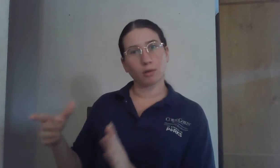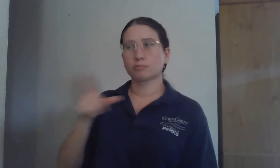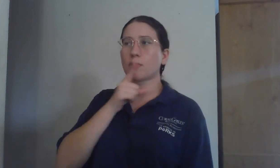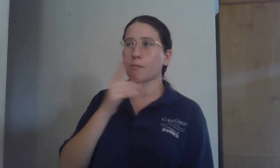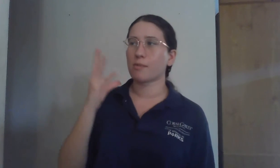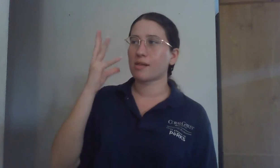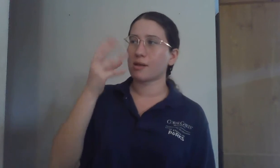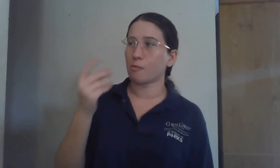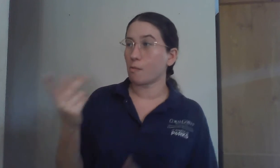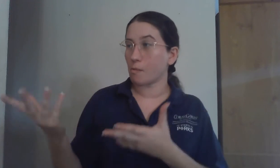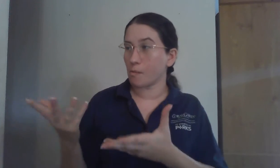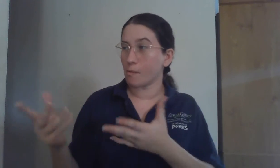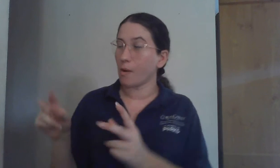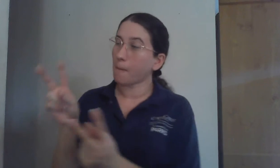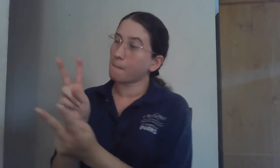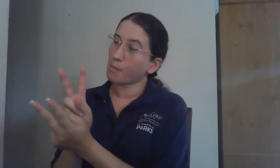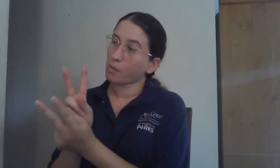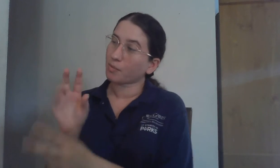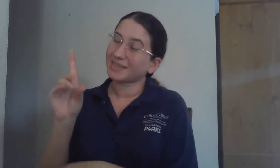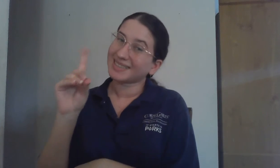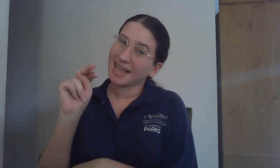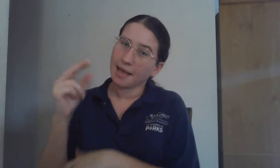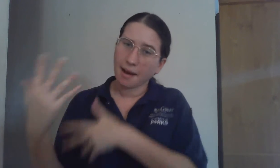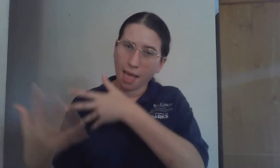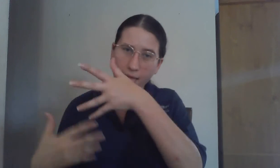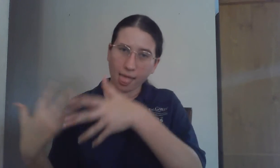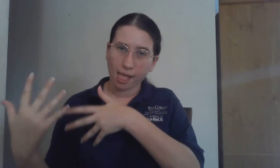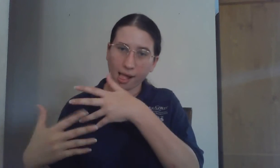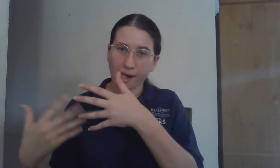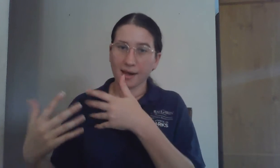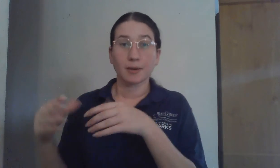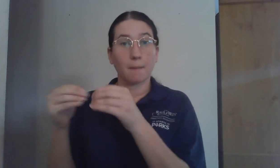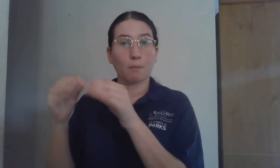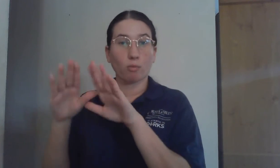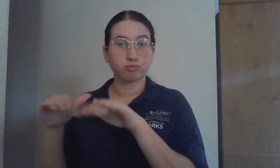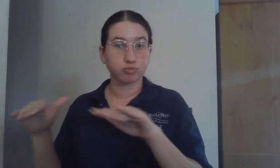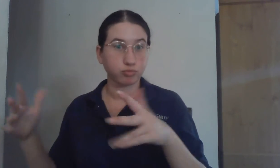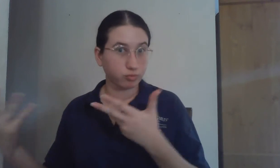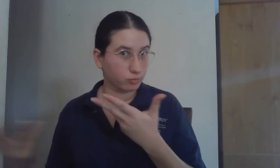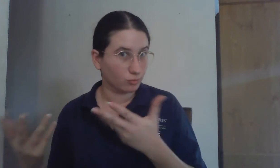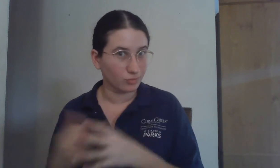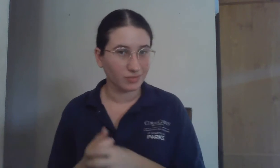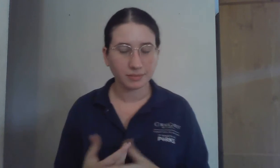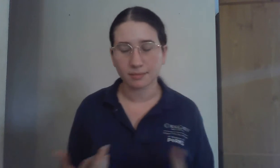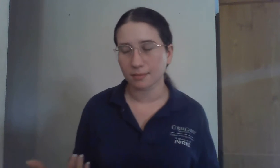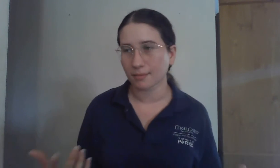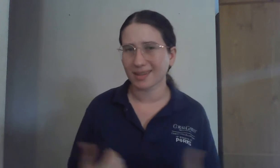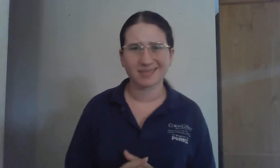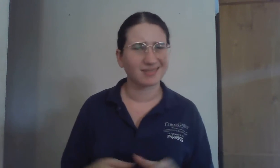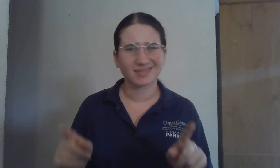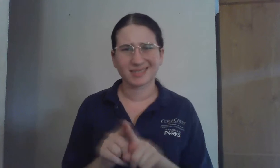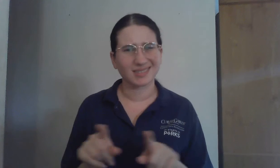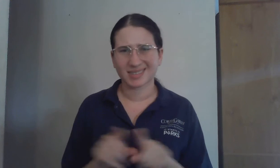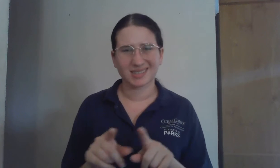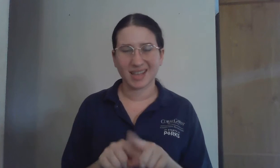with? Prolong my lineage so I can become you, in the future. So you look at the phone because you have